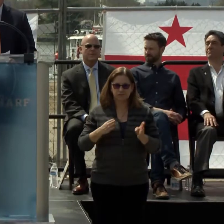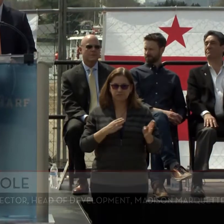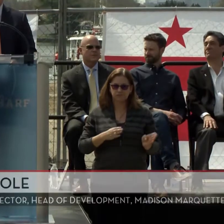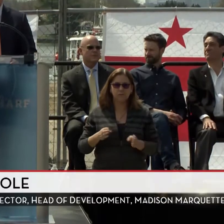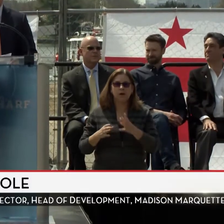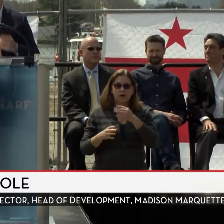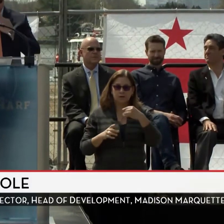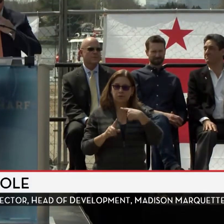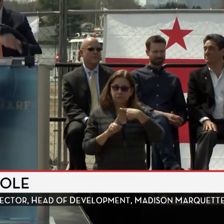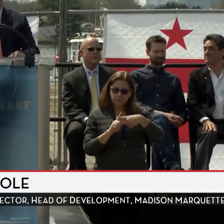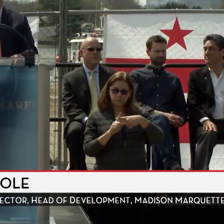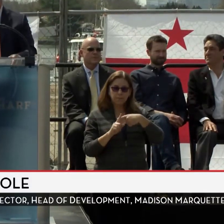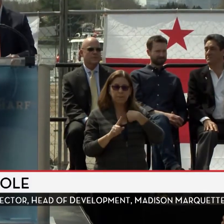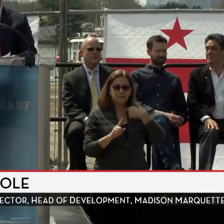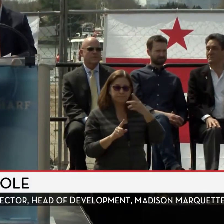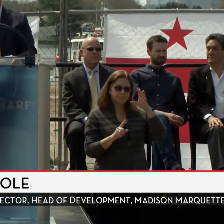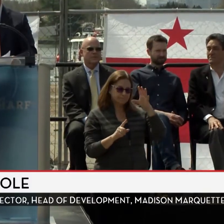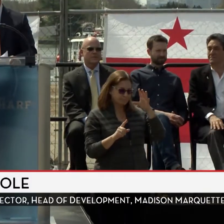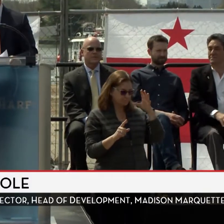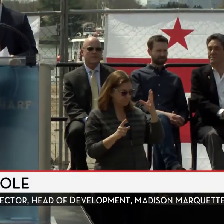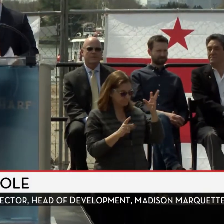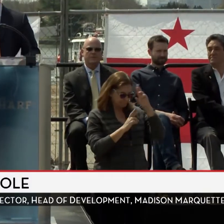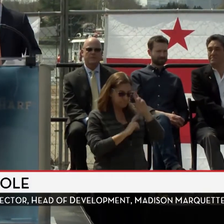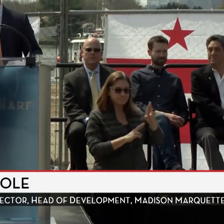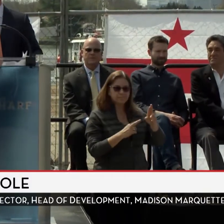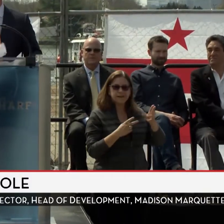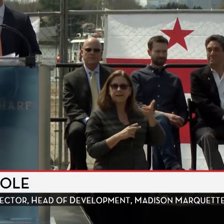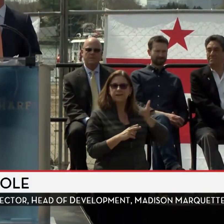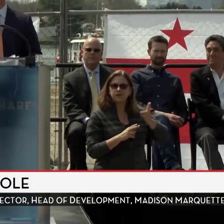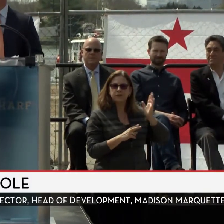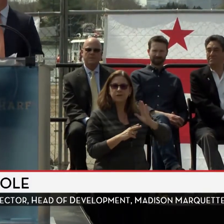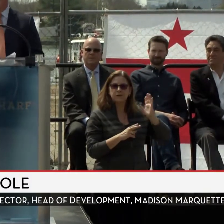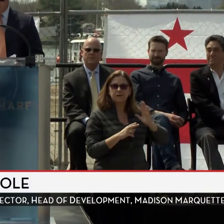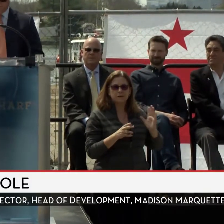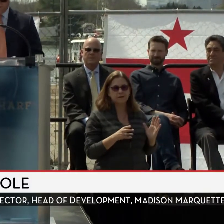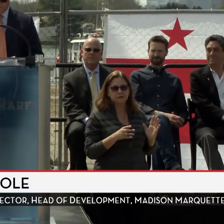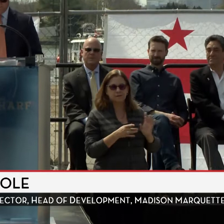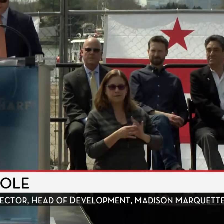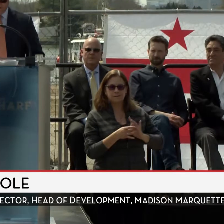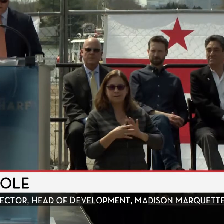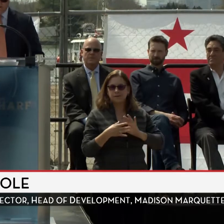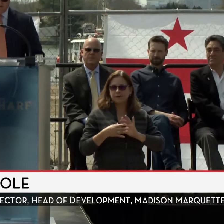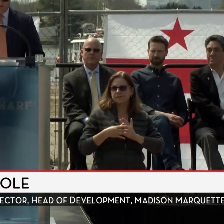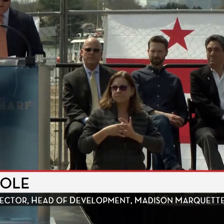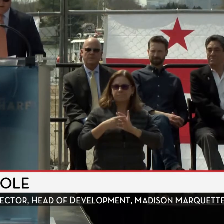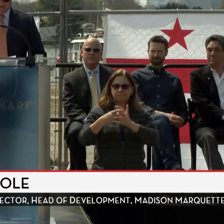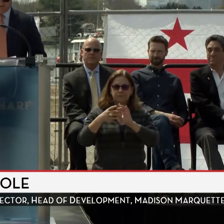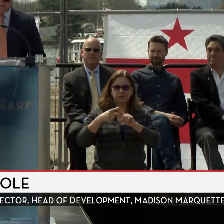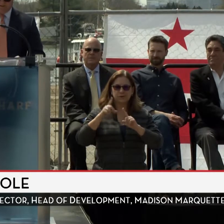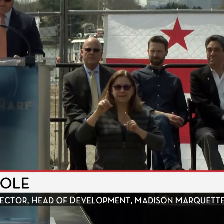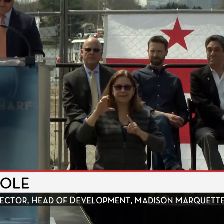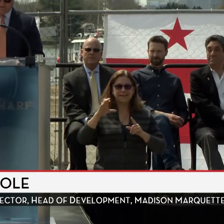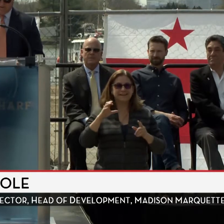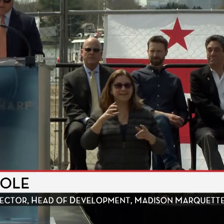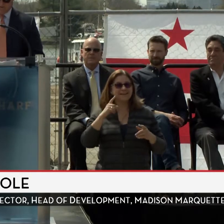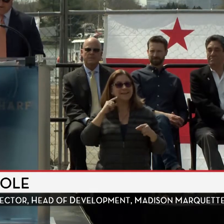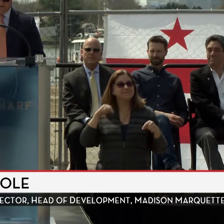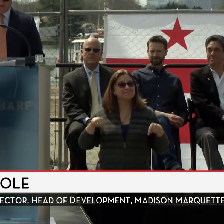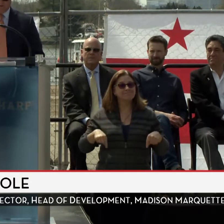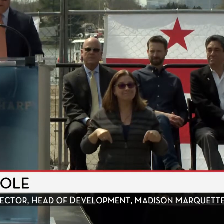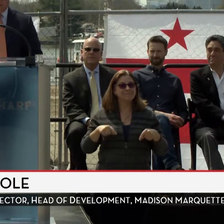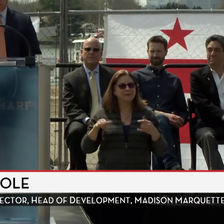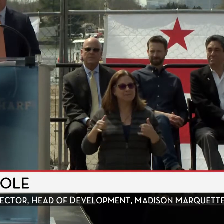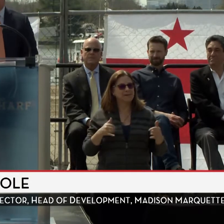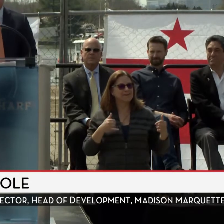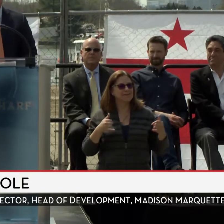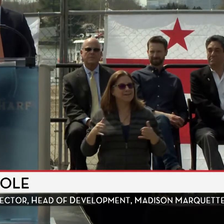to continue to unite and engage the community that lives, works, and plays here on the waterfront. It's this community that